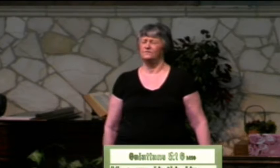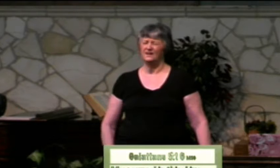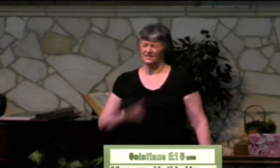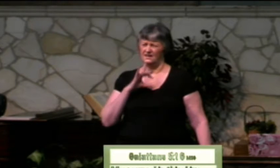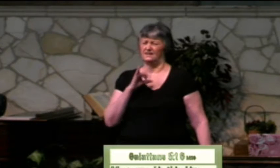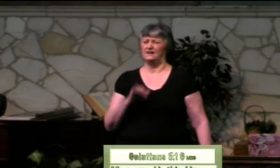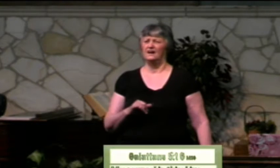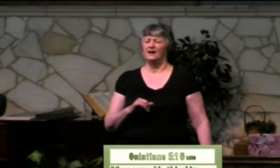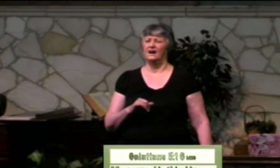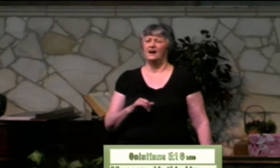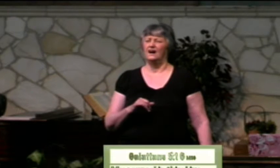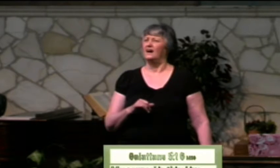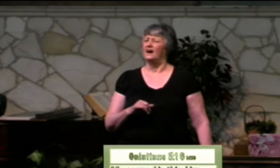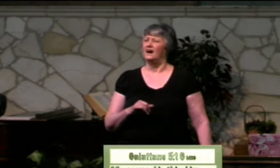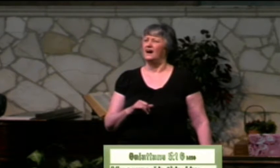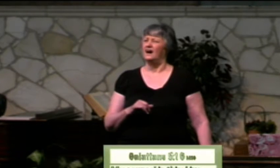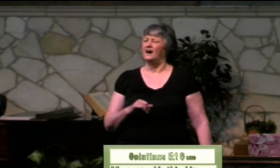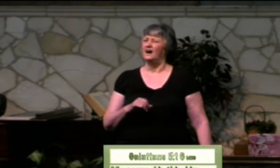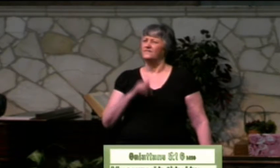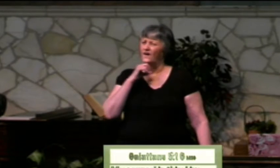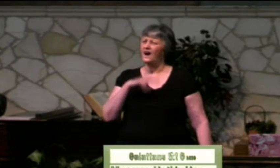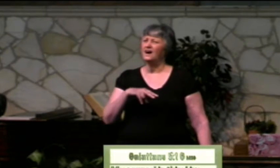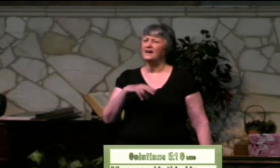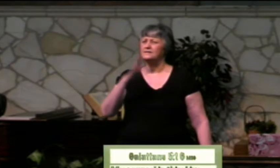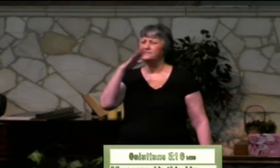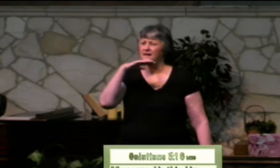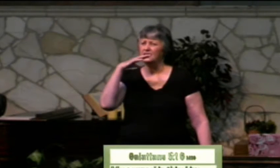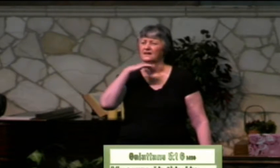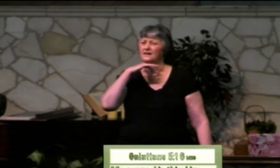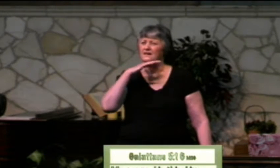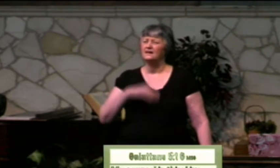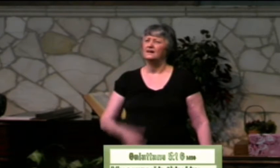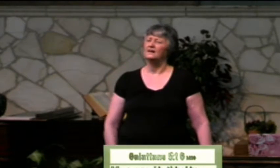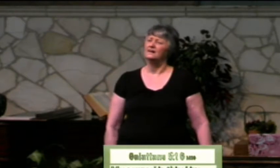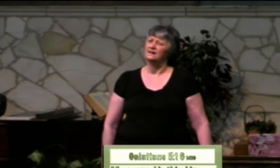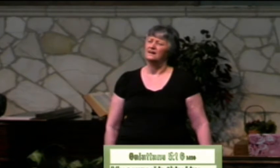really? A frog and a pig.